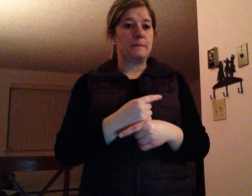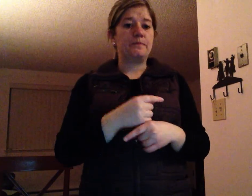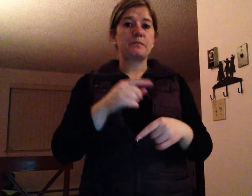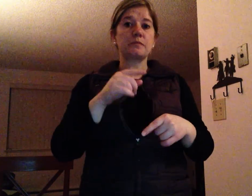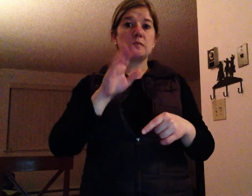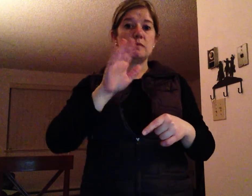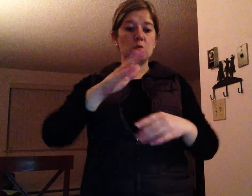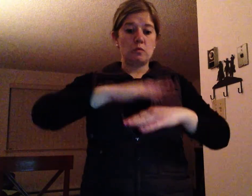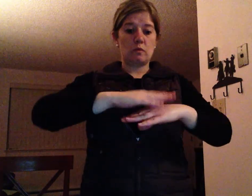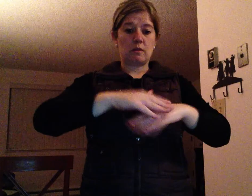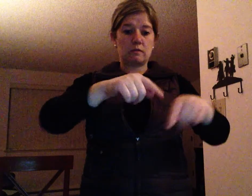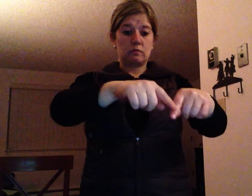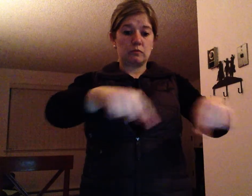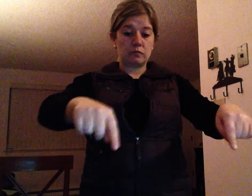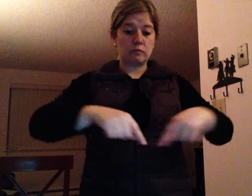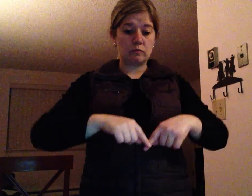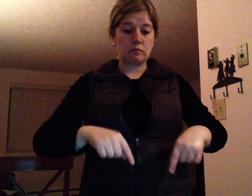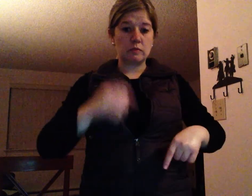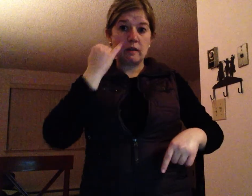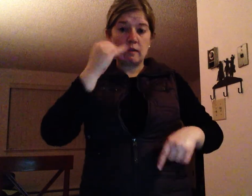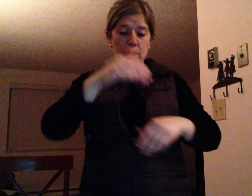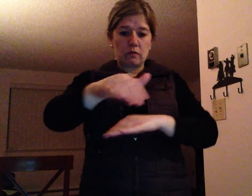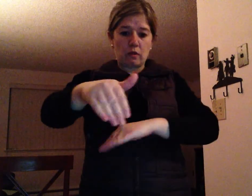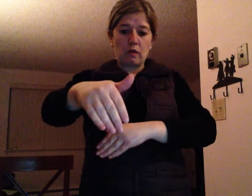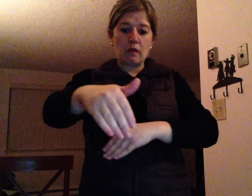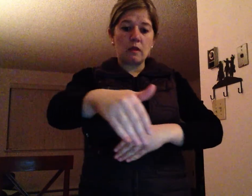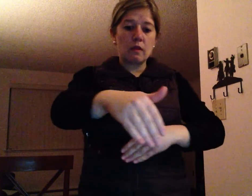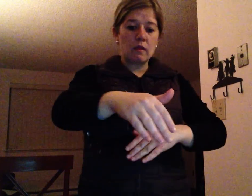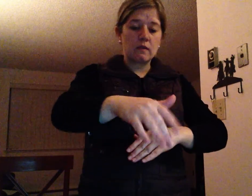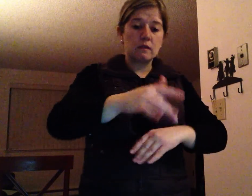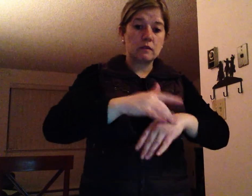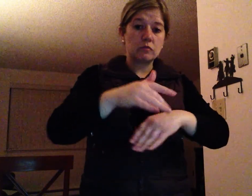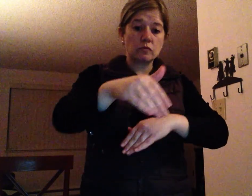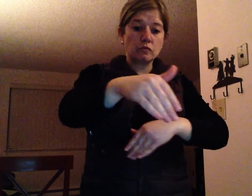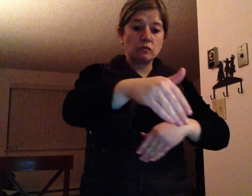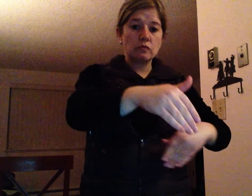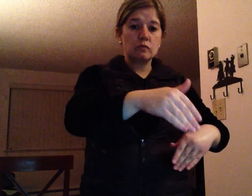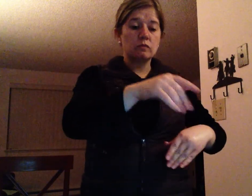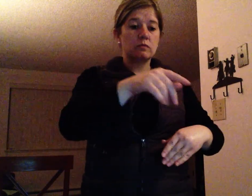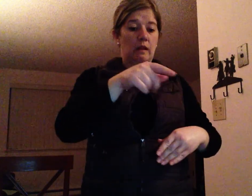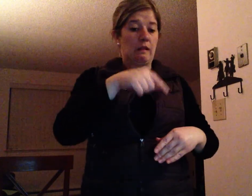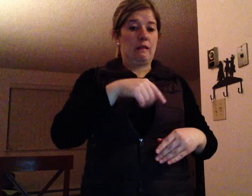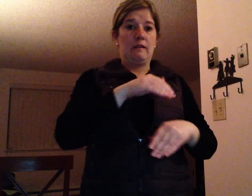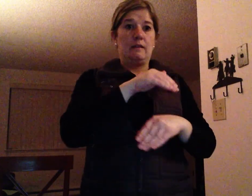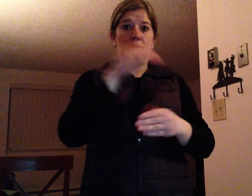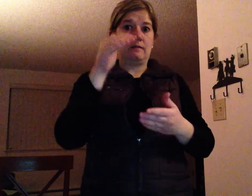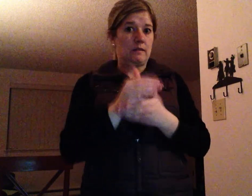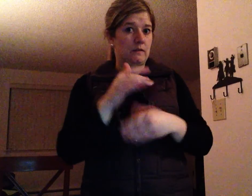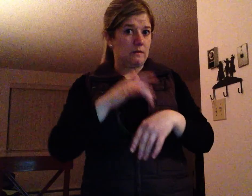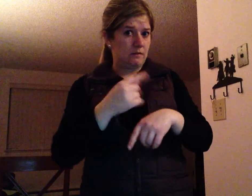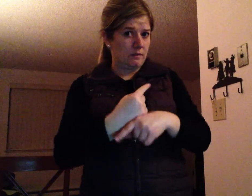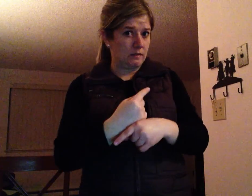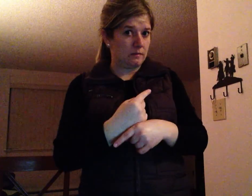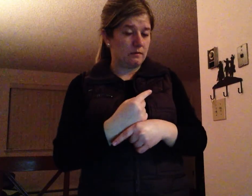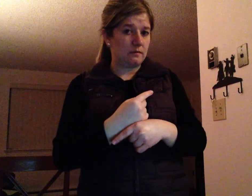you continue that line. Does the ceiling ever meet the floor? Hope not. Not in this room. All right. Parallel